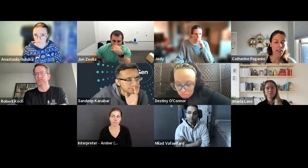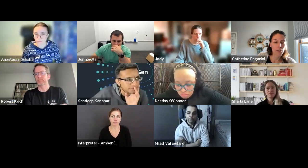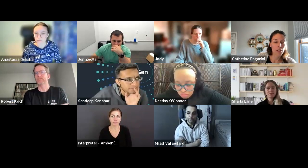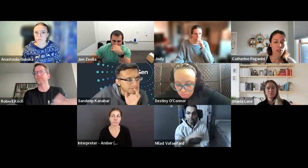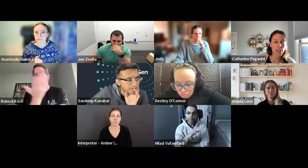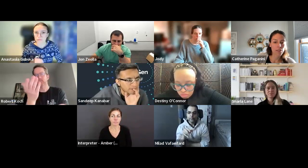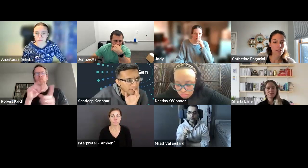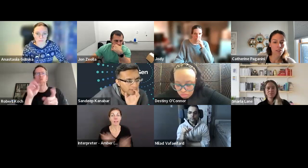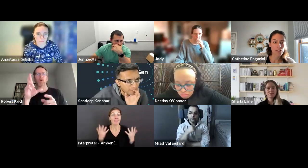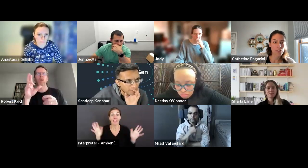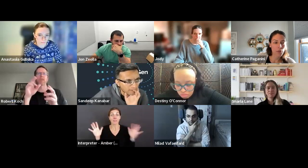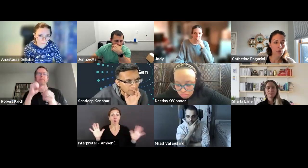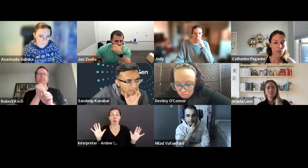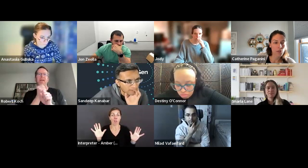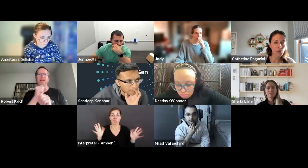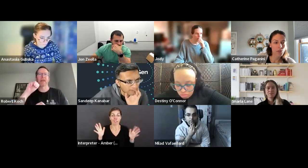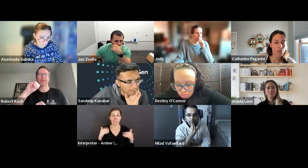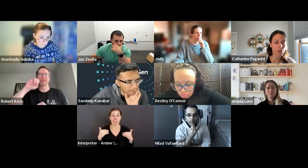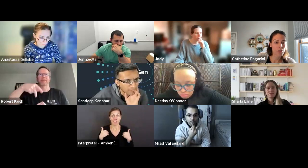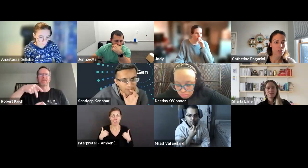Yeah, that's all I had regarding that video.